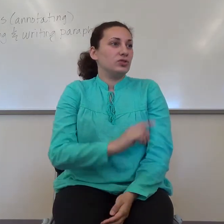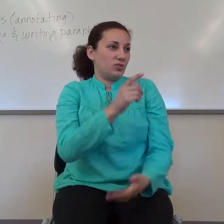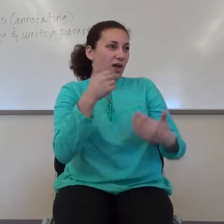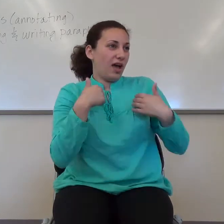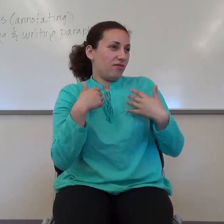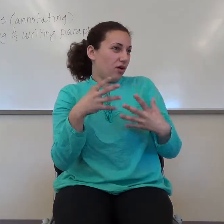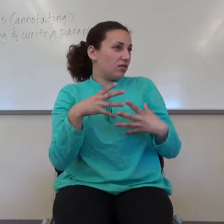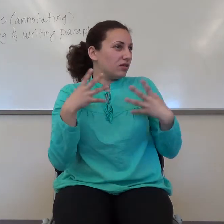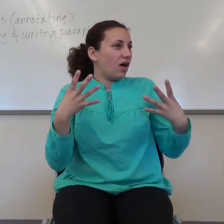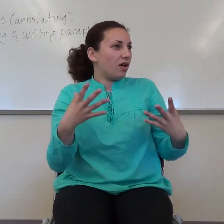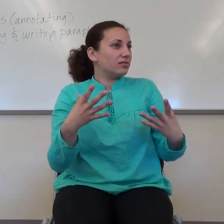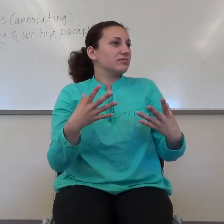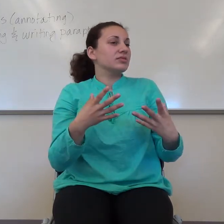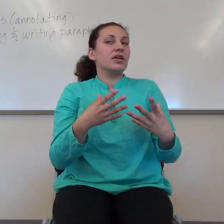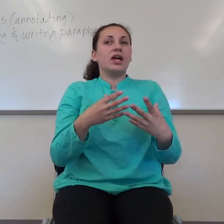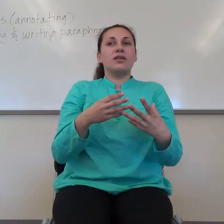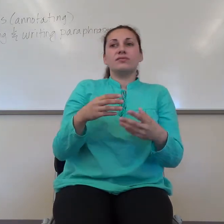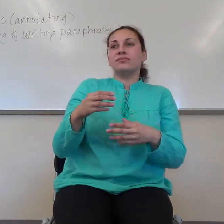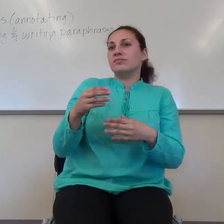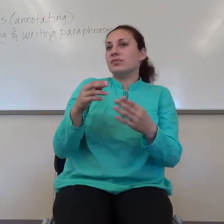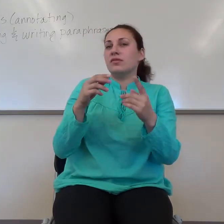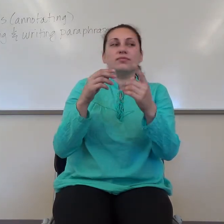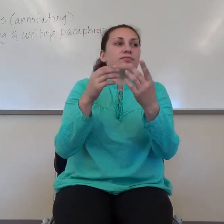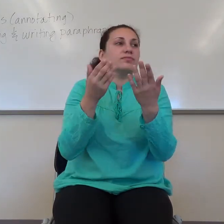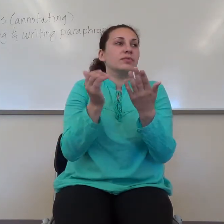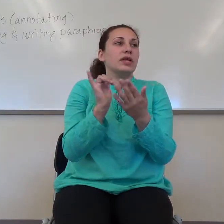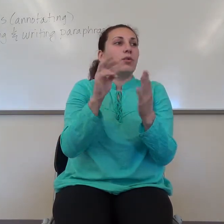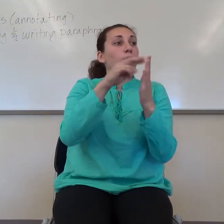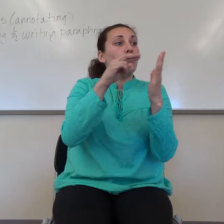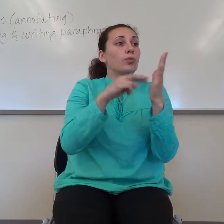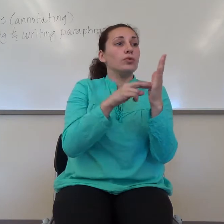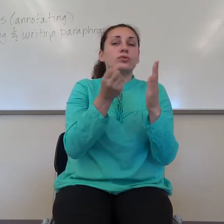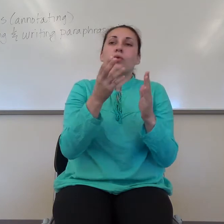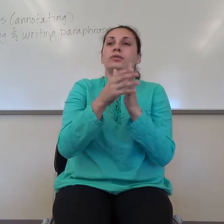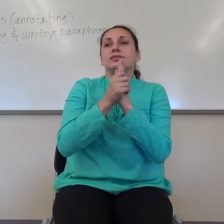these strategies, which is another word for skills, under your belt.